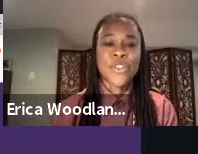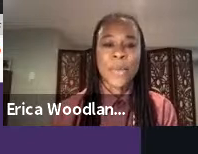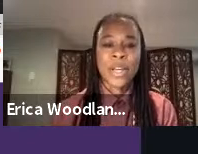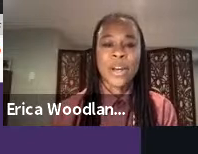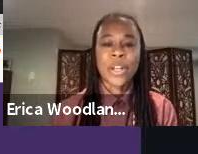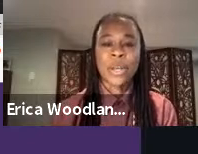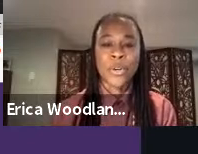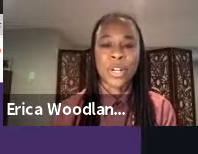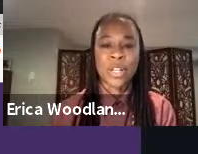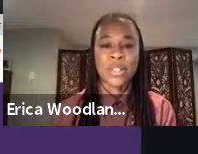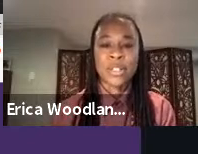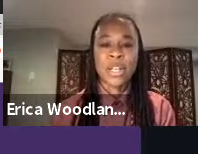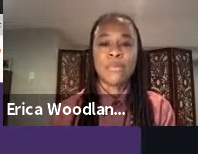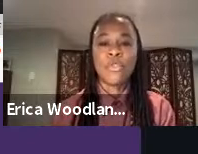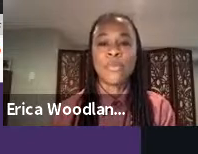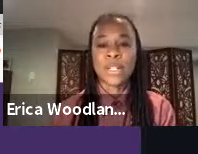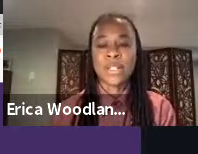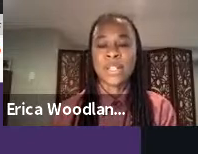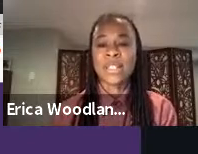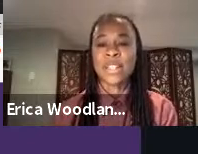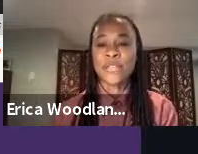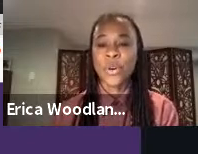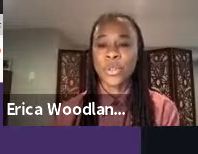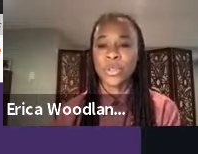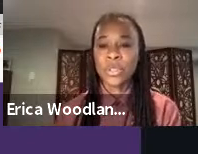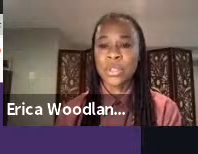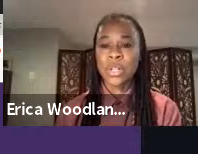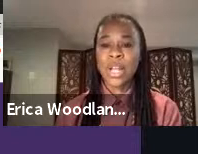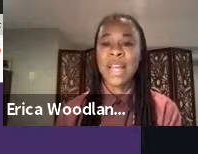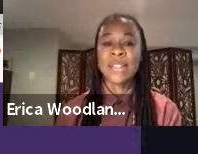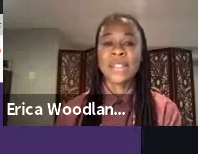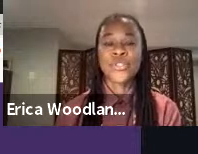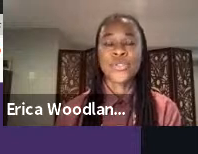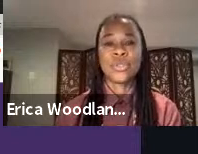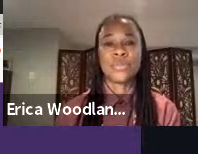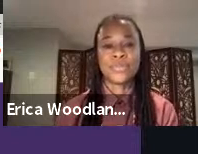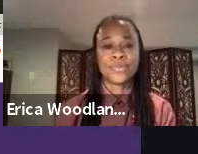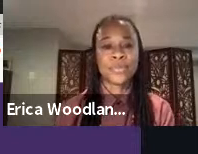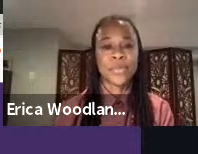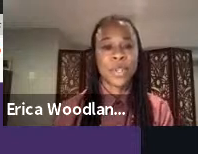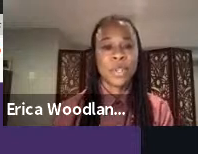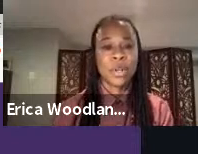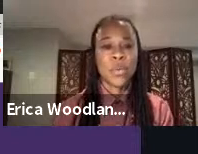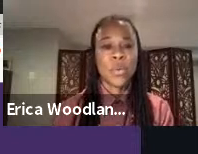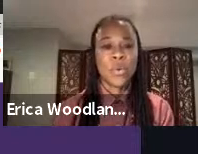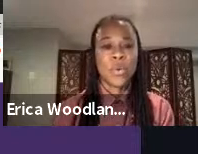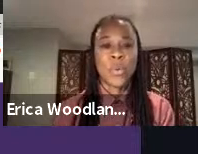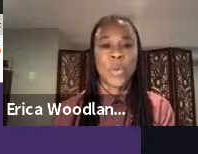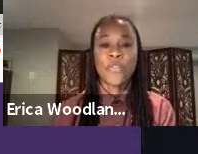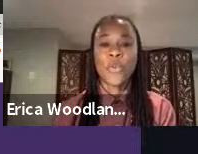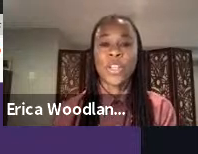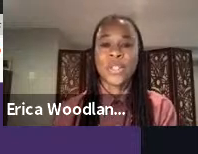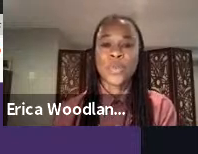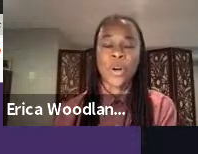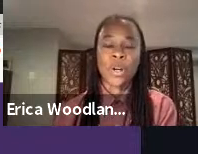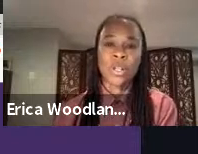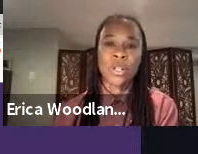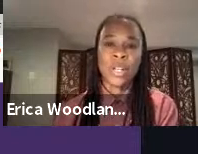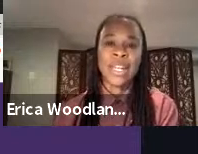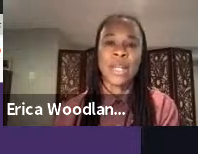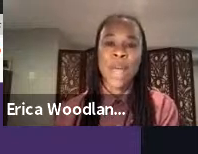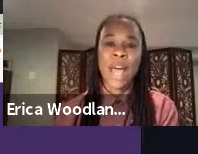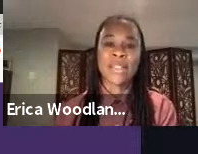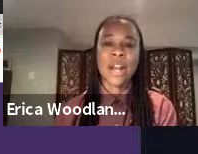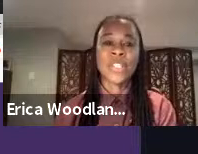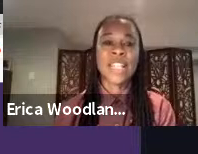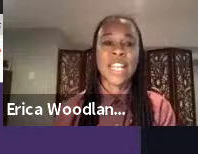Tending to trauma in our communities and movements is difficult and essential. When we avoid this work,